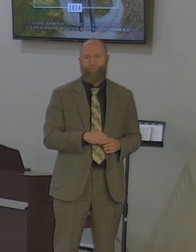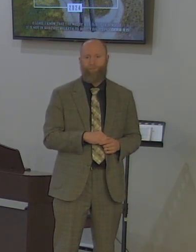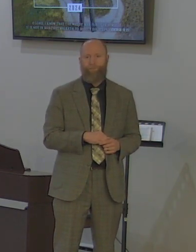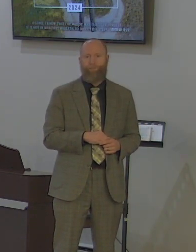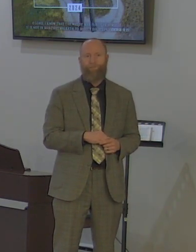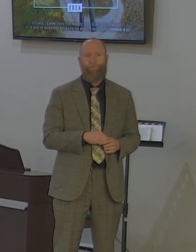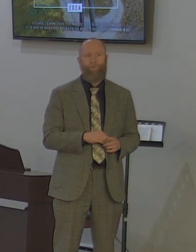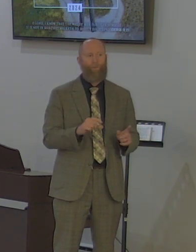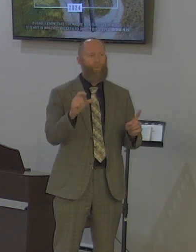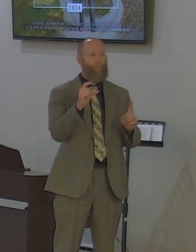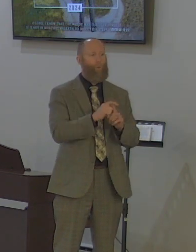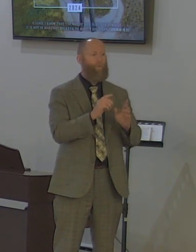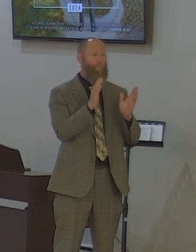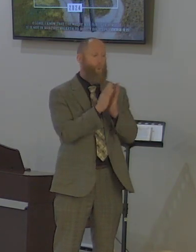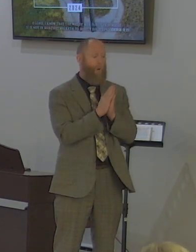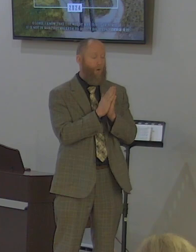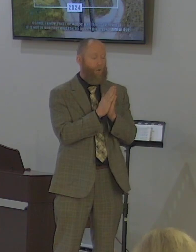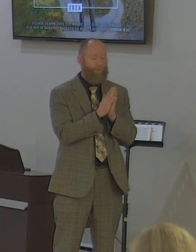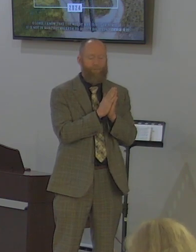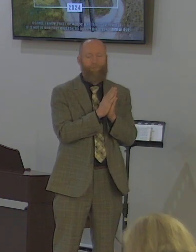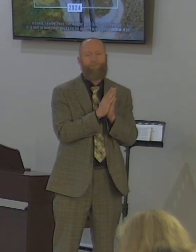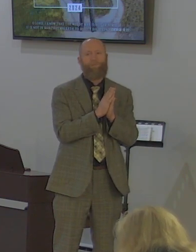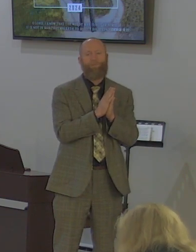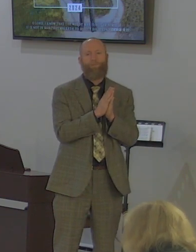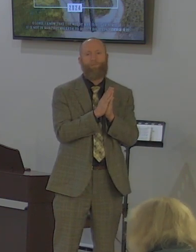I'm going to have a word of prayer with you.